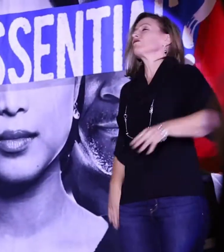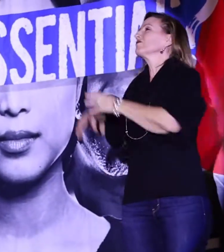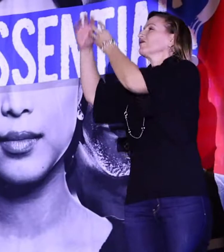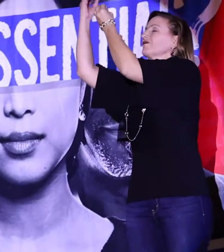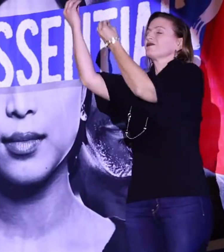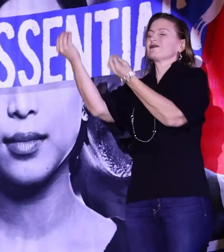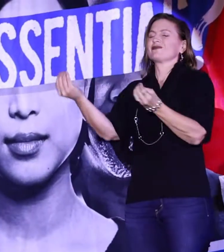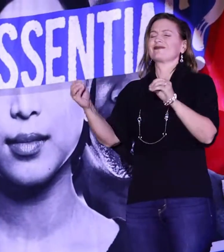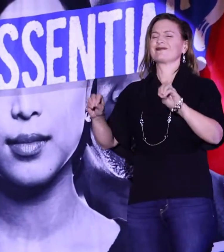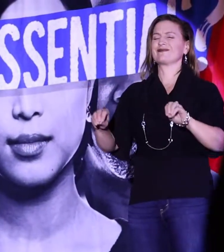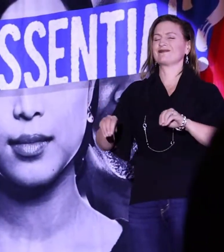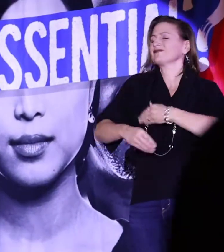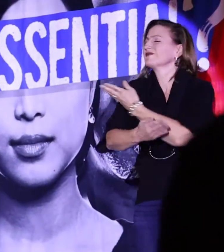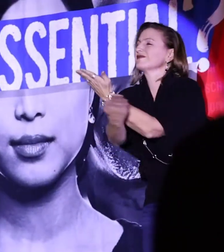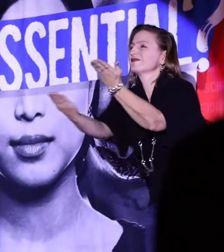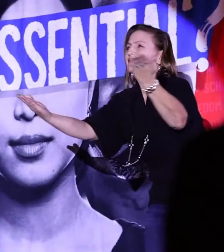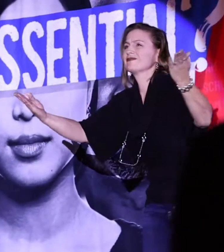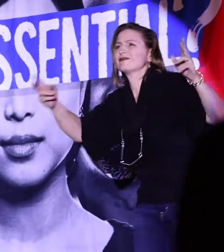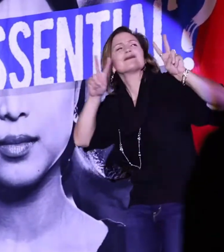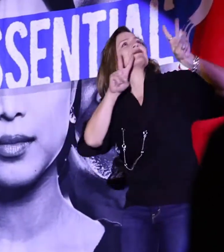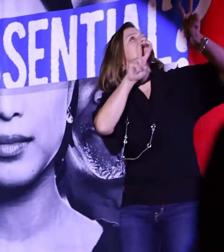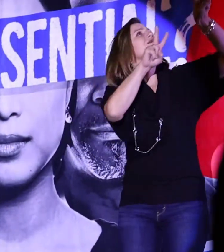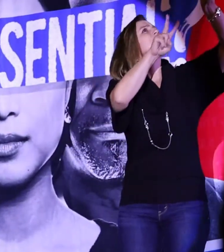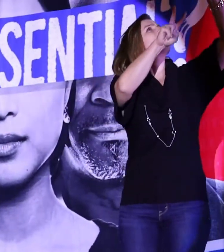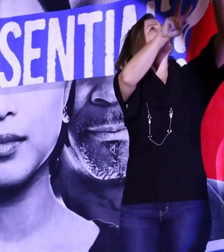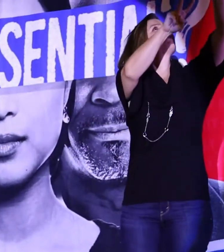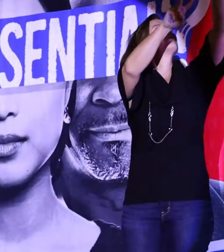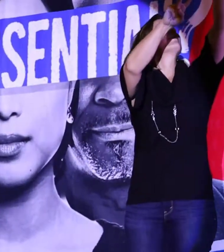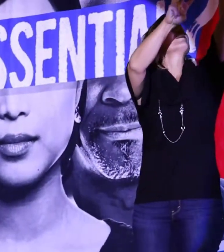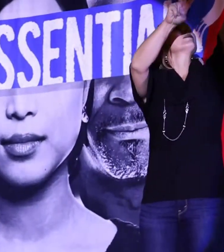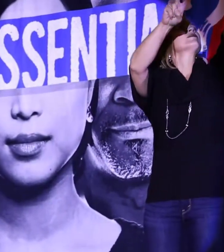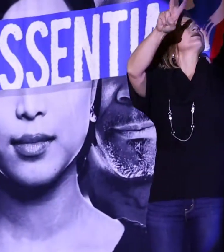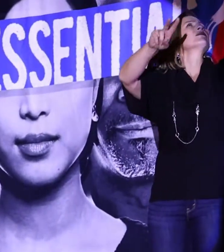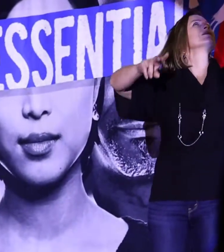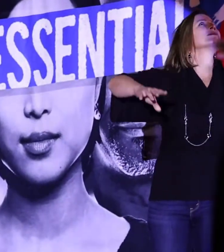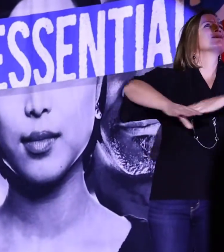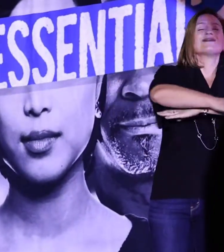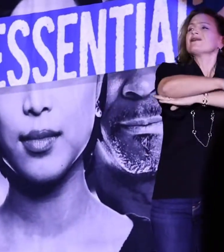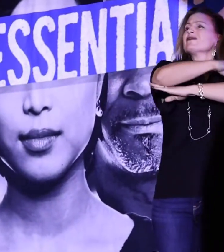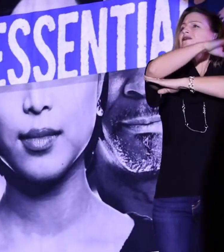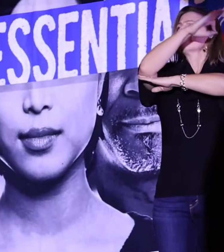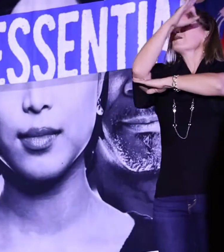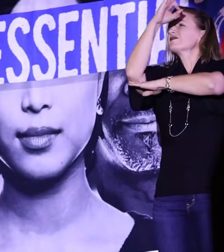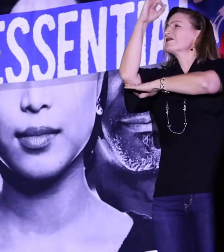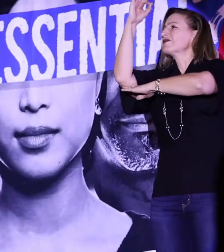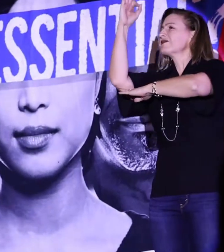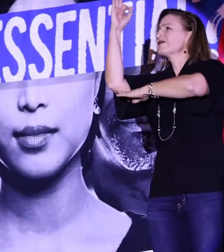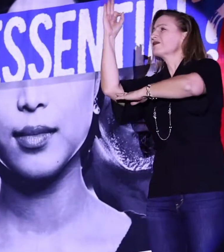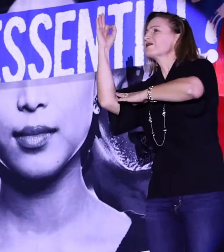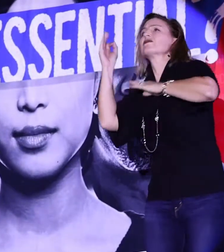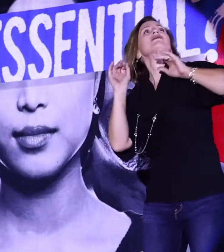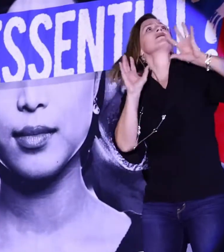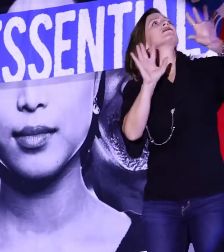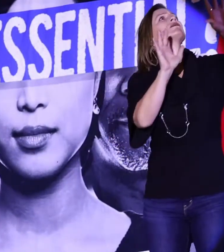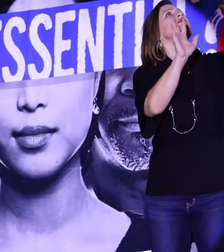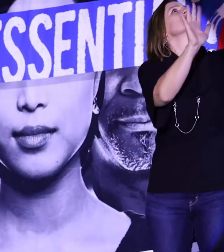Oh, say can you see by the dawn's